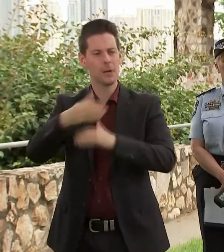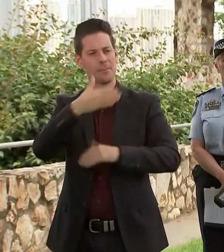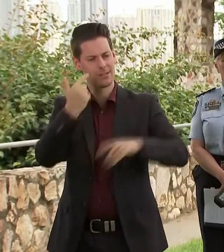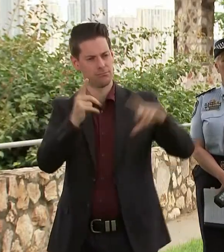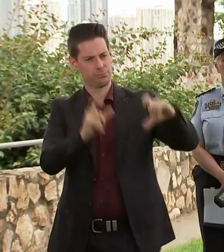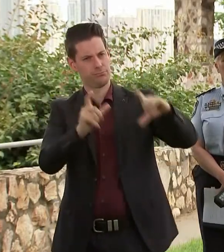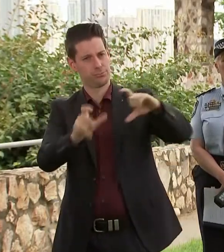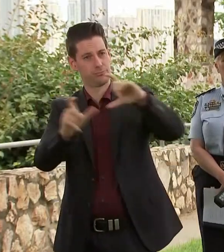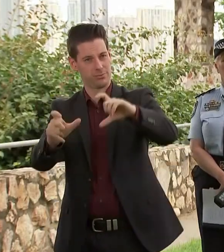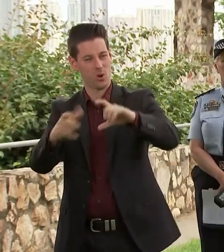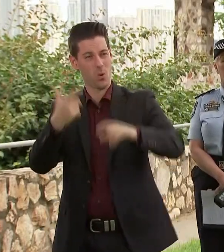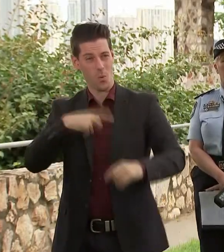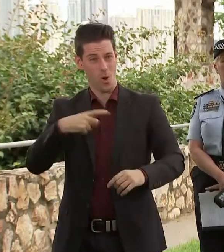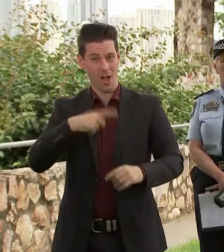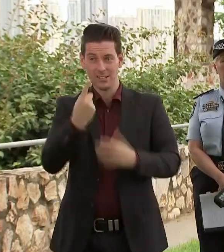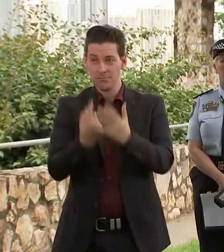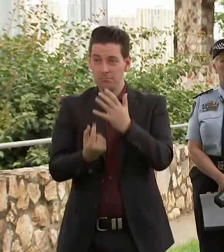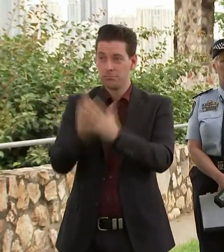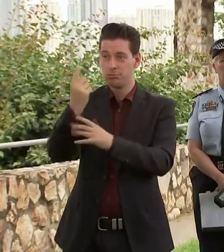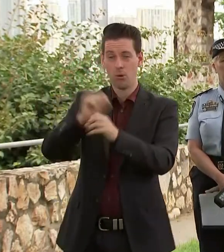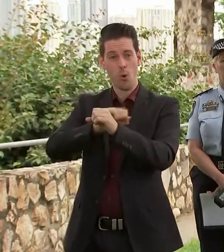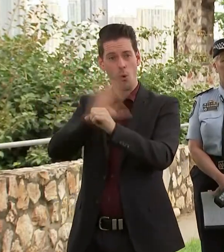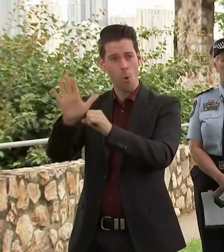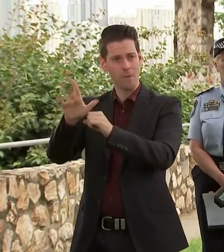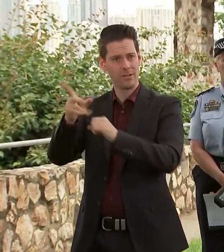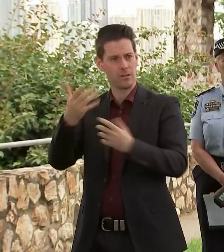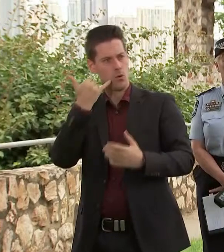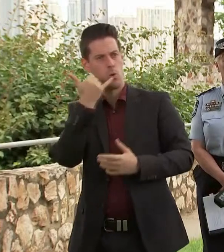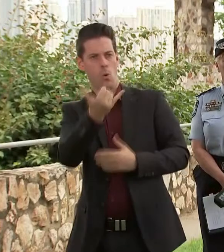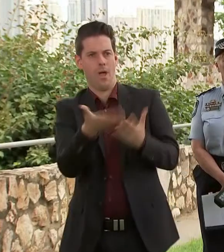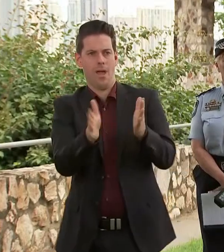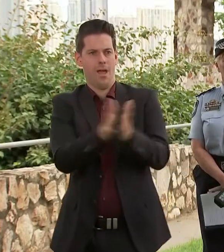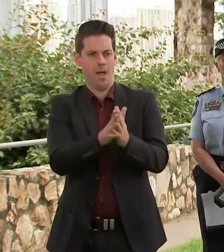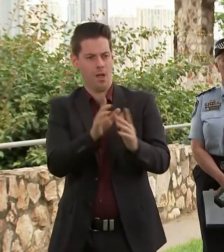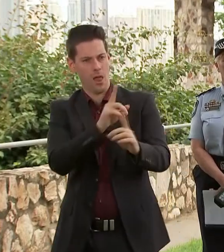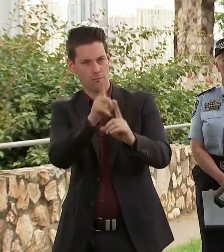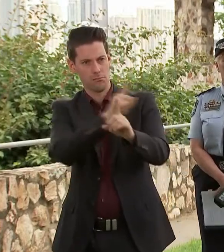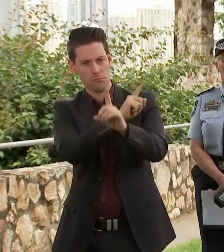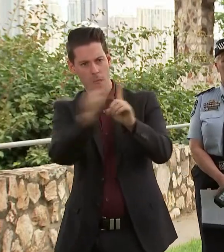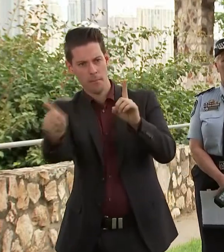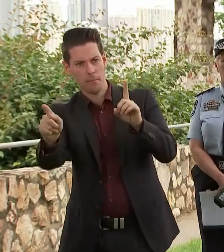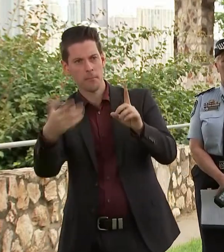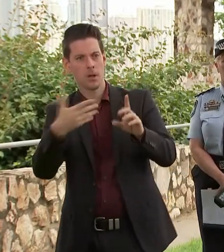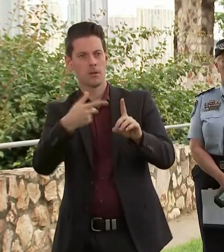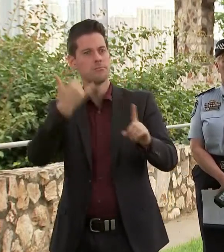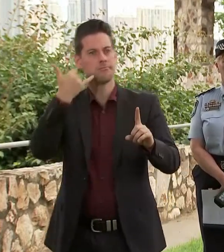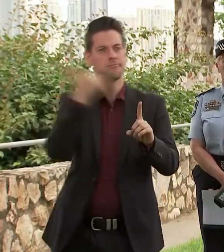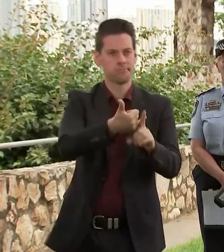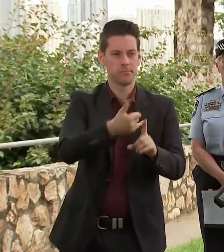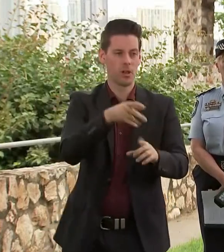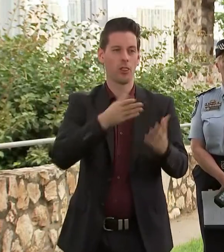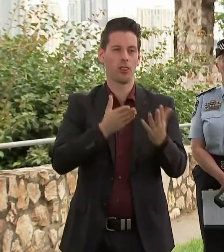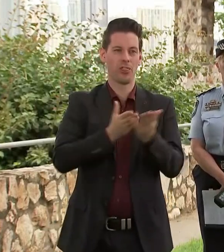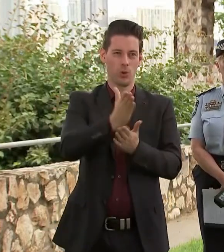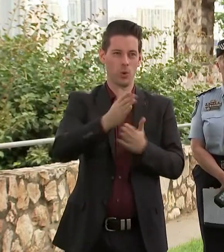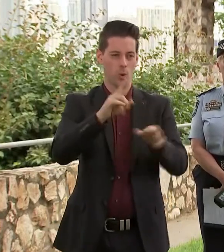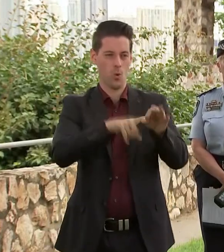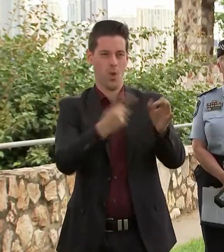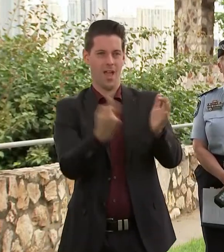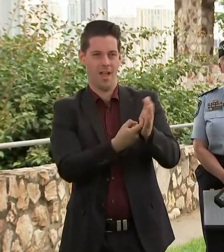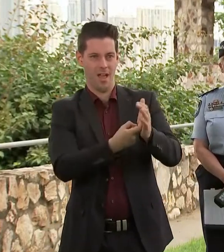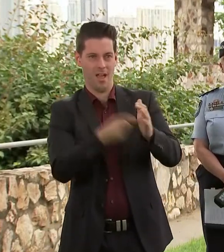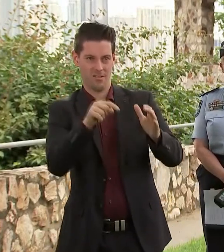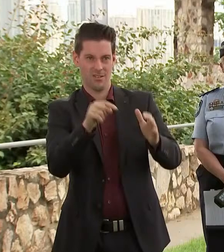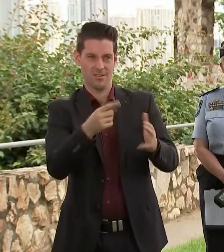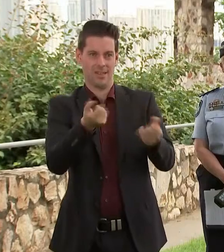Queensland Health can follow up with you if the venue that you're entering happens to become an